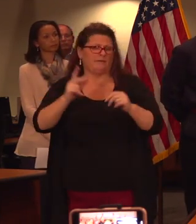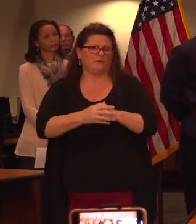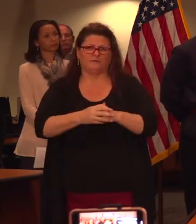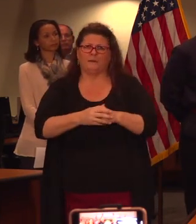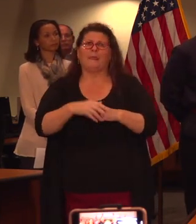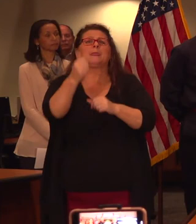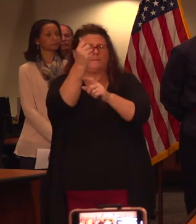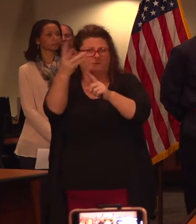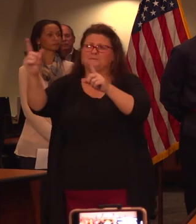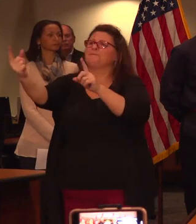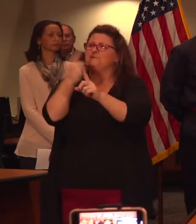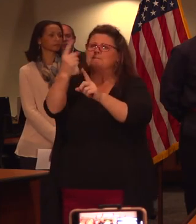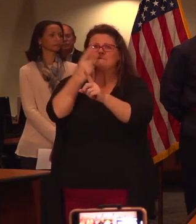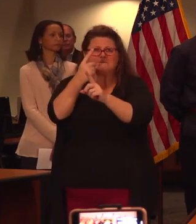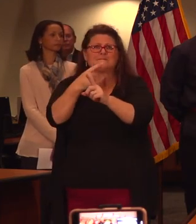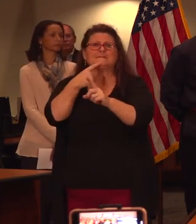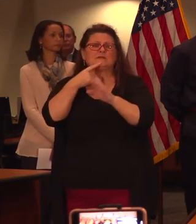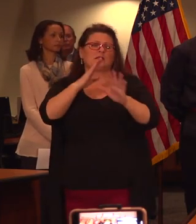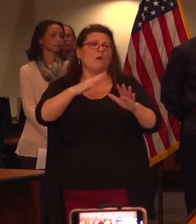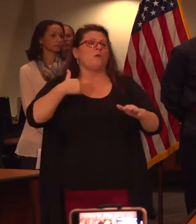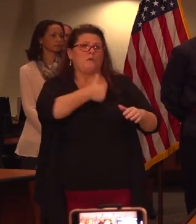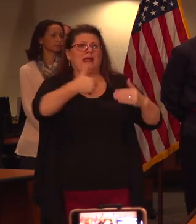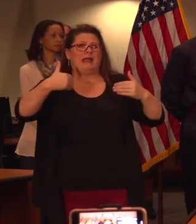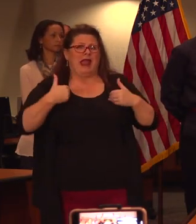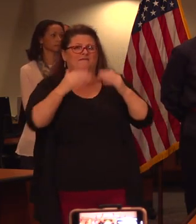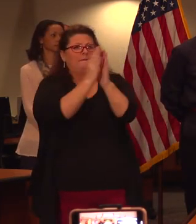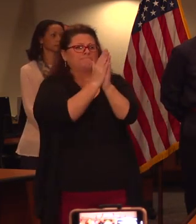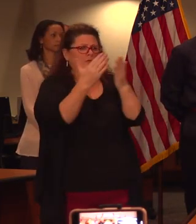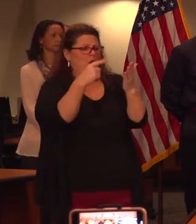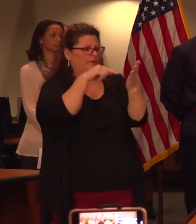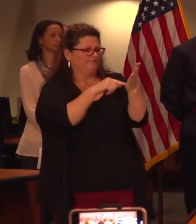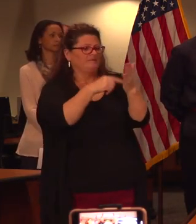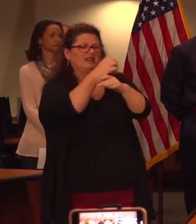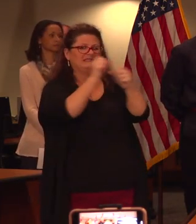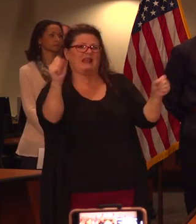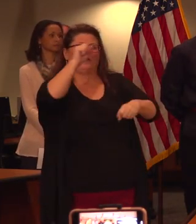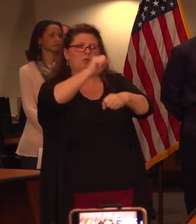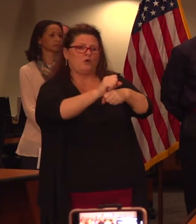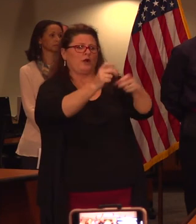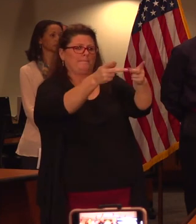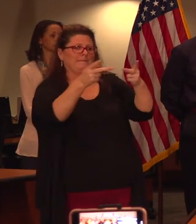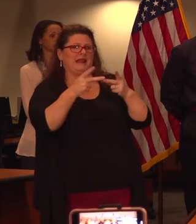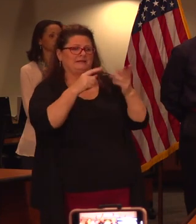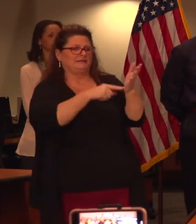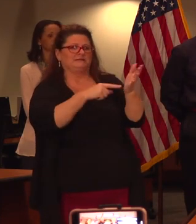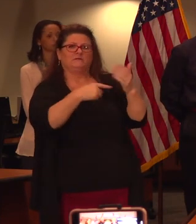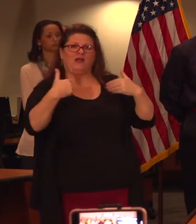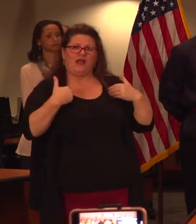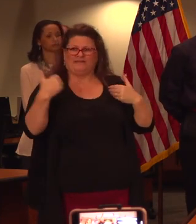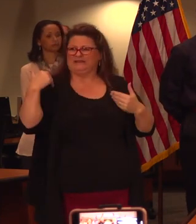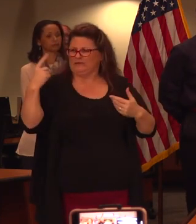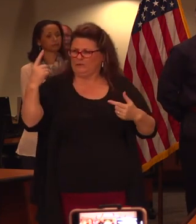to me already with a SERP safe workplace manual. I got one on my phone right now that just was sent to me in the last